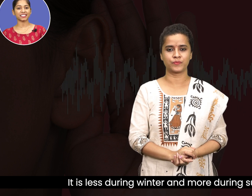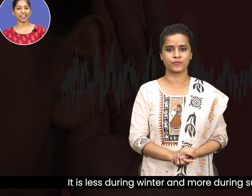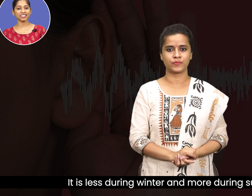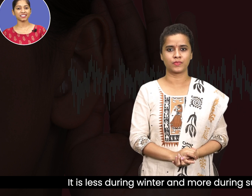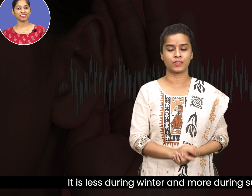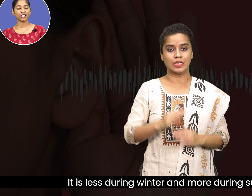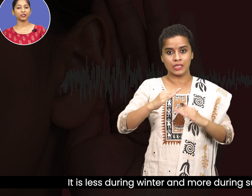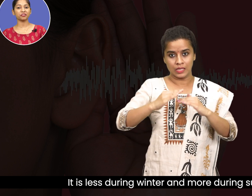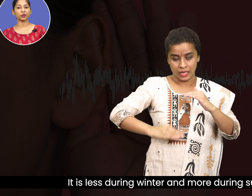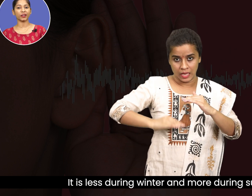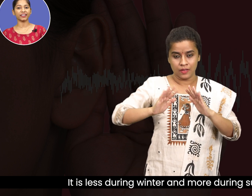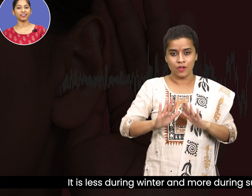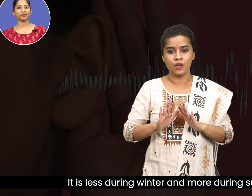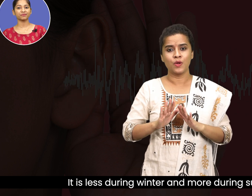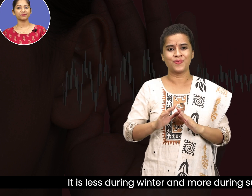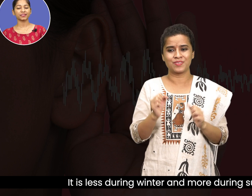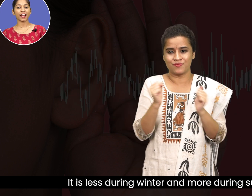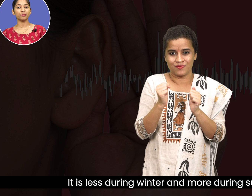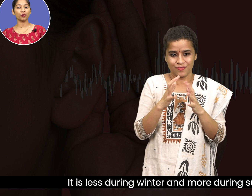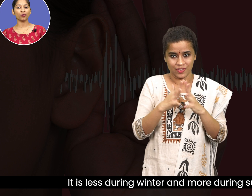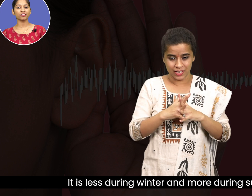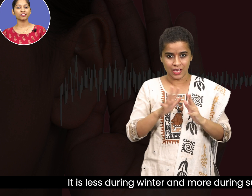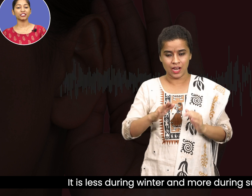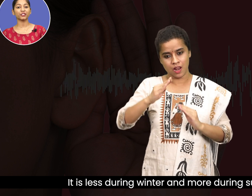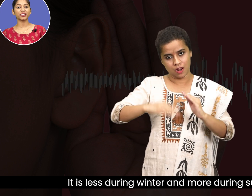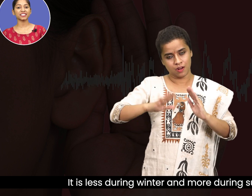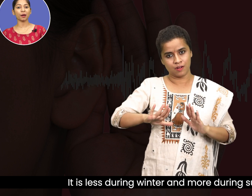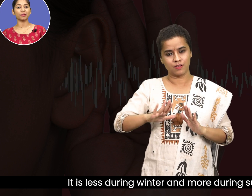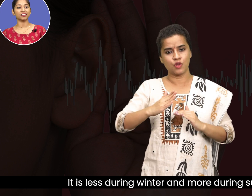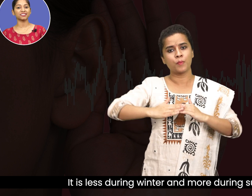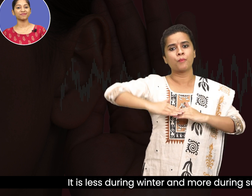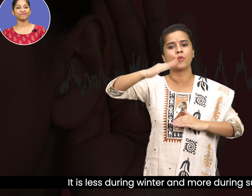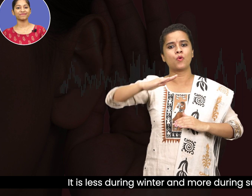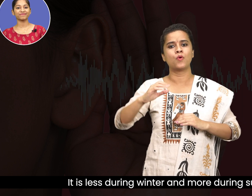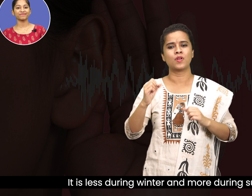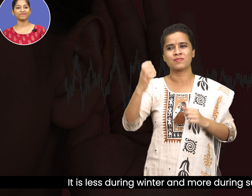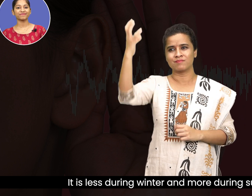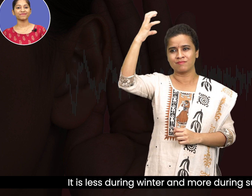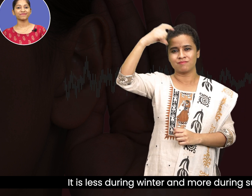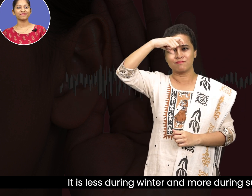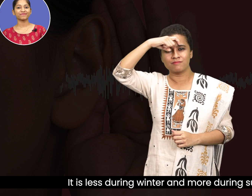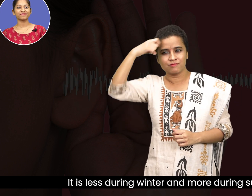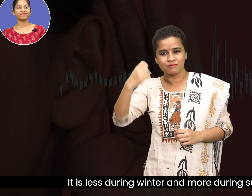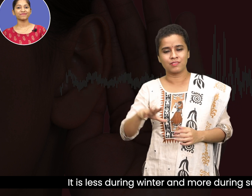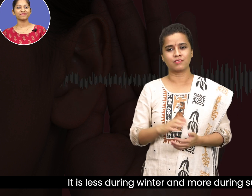It is less during winter and more during summer.